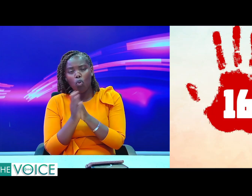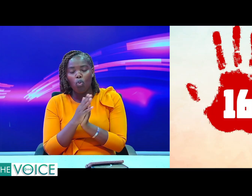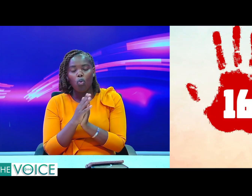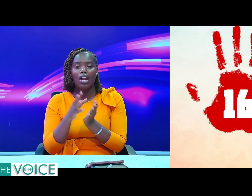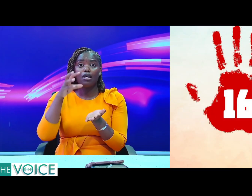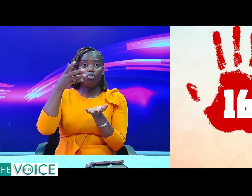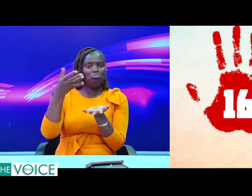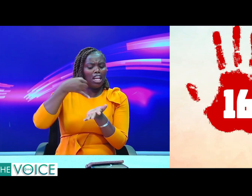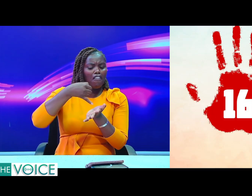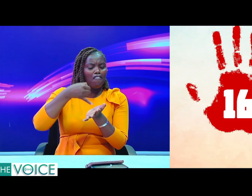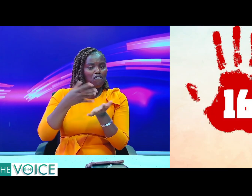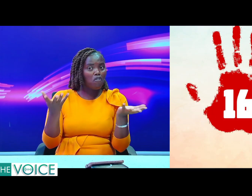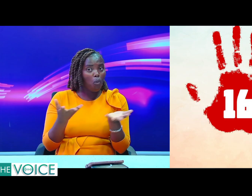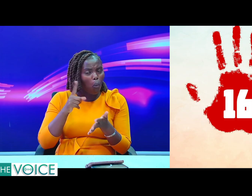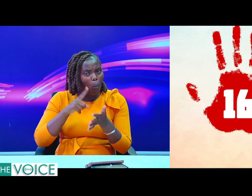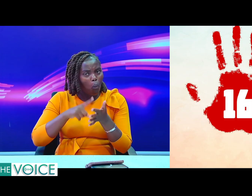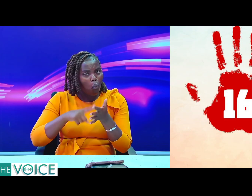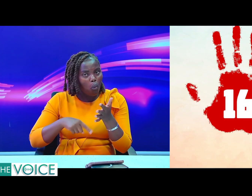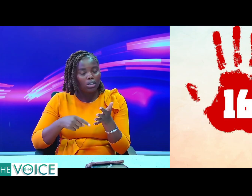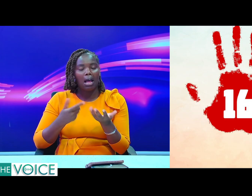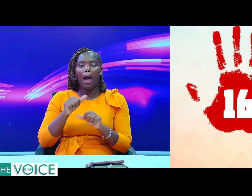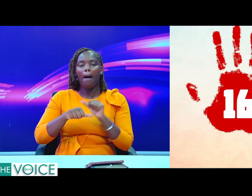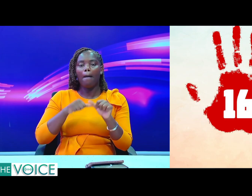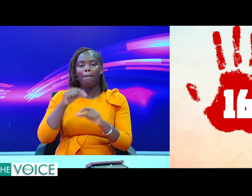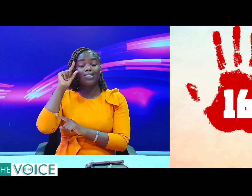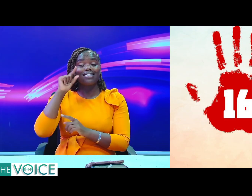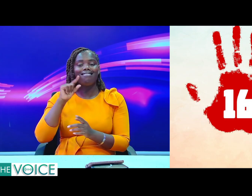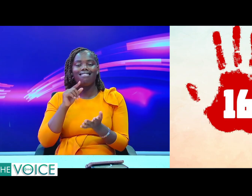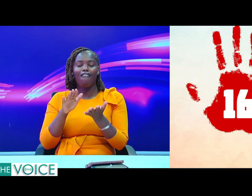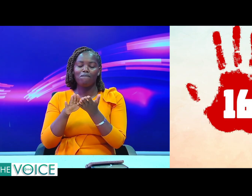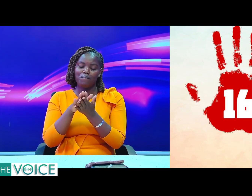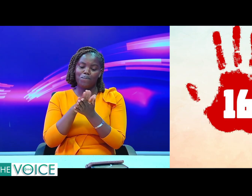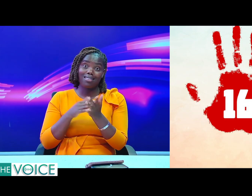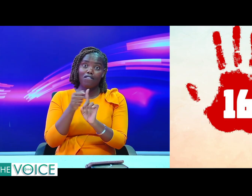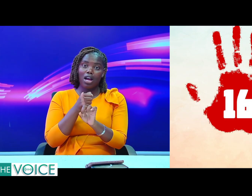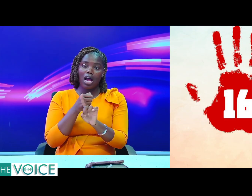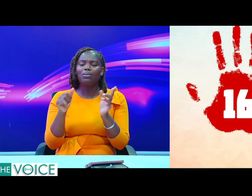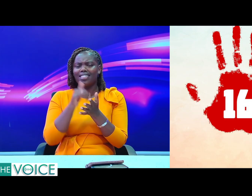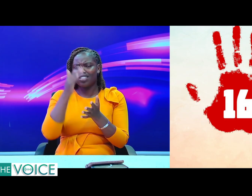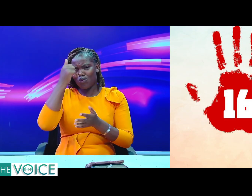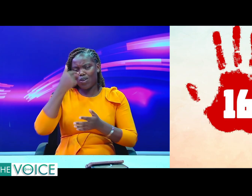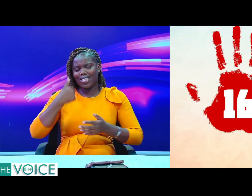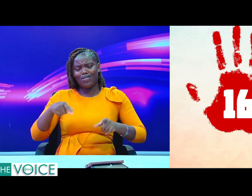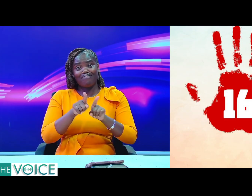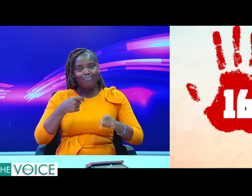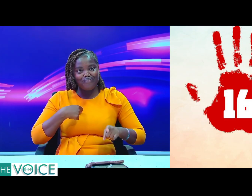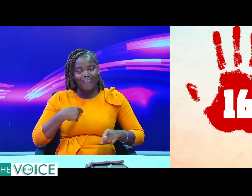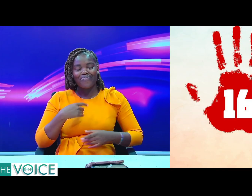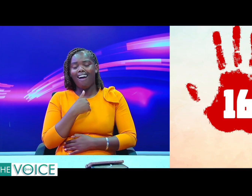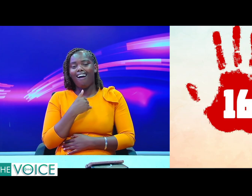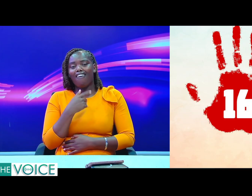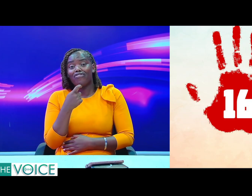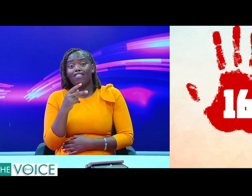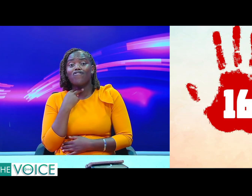for activism. We're going to share stories that are majorly focusing on gender-based violence, and